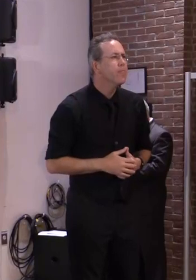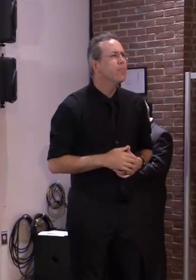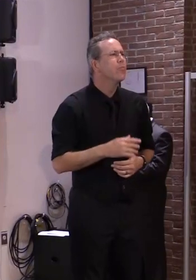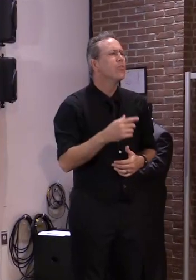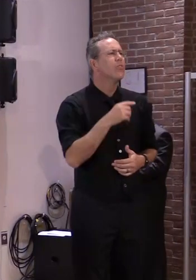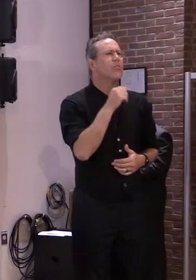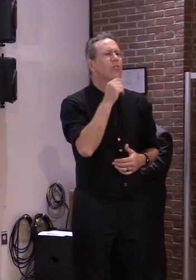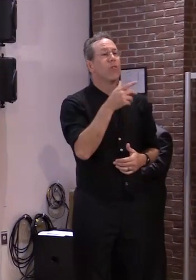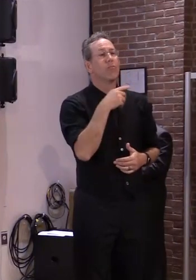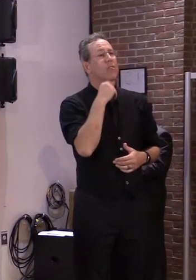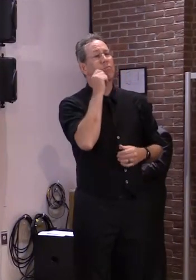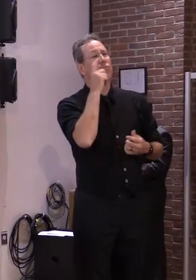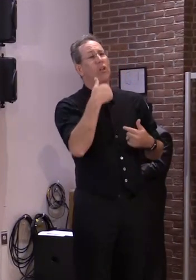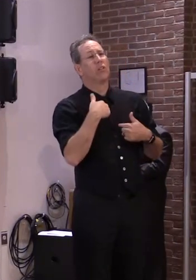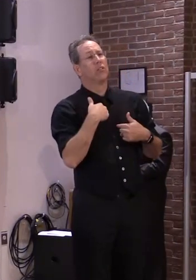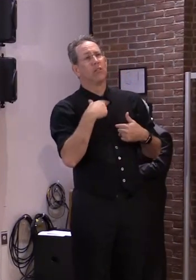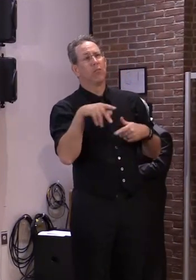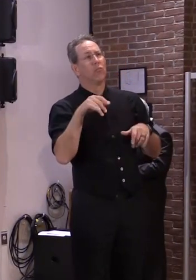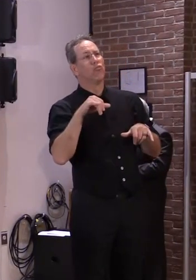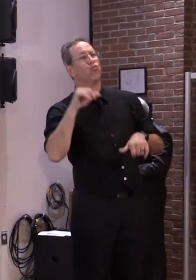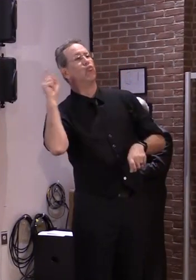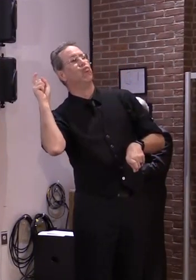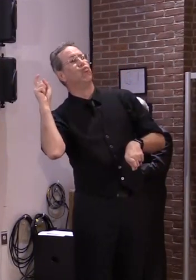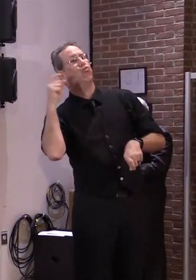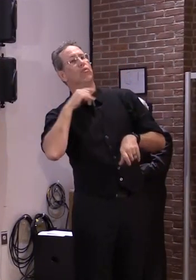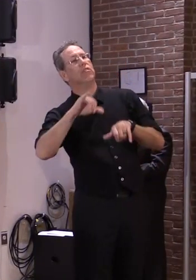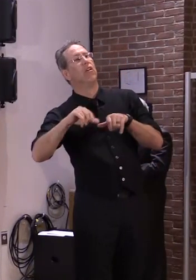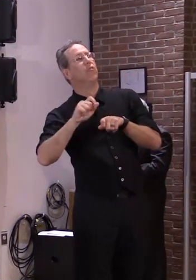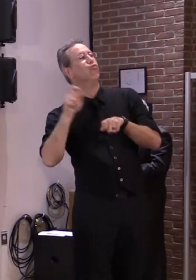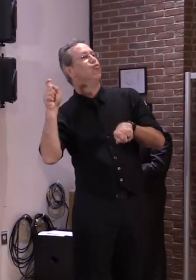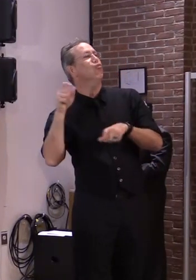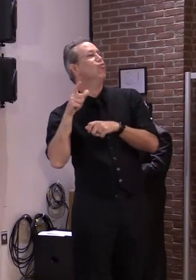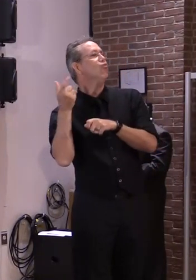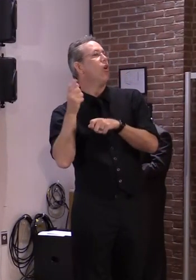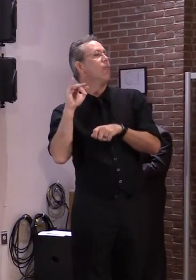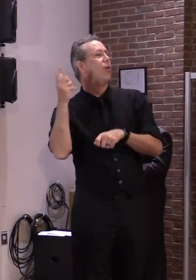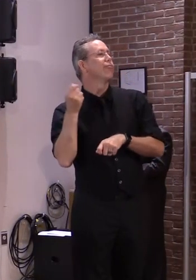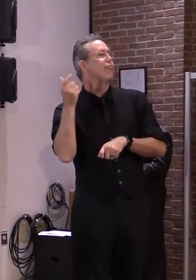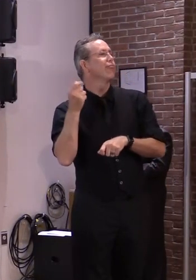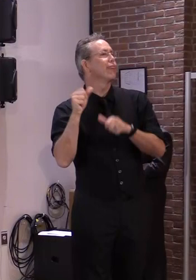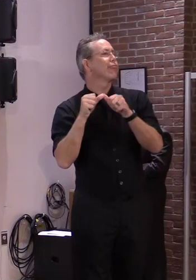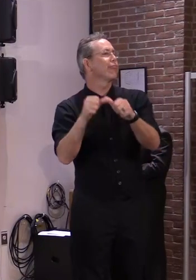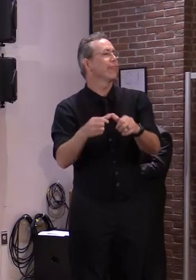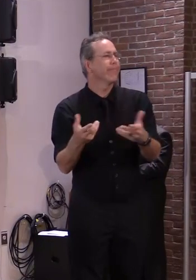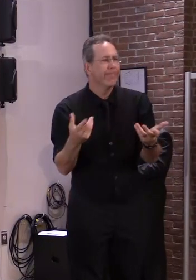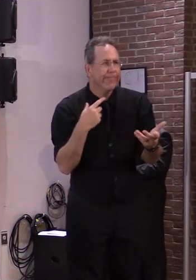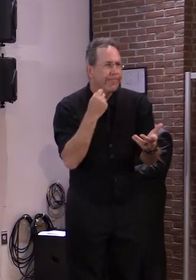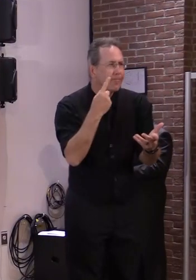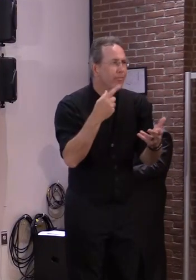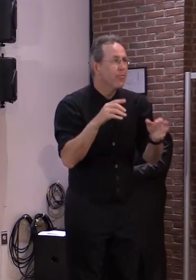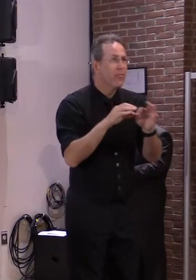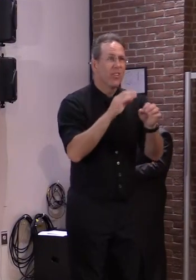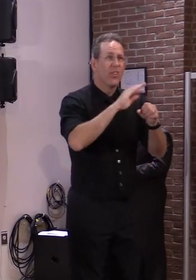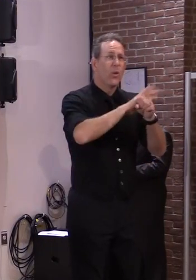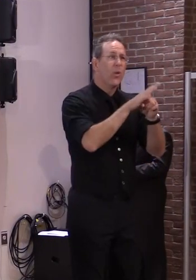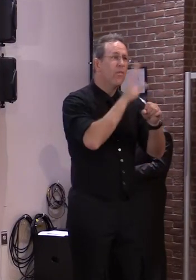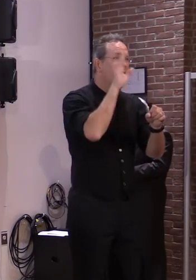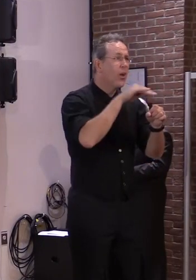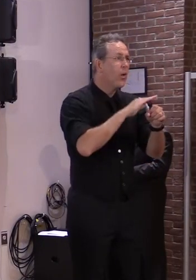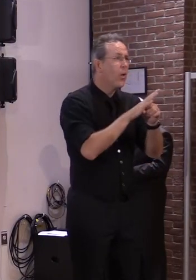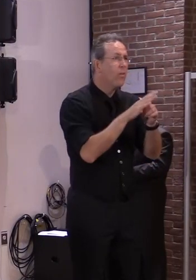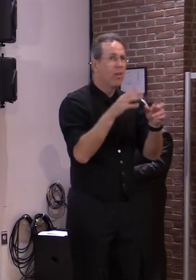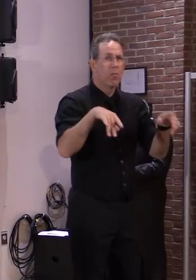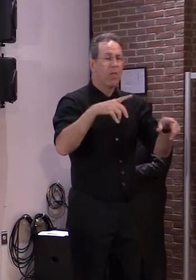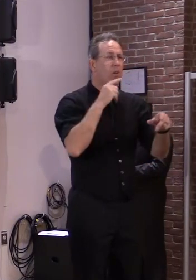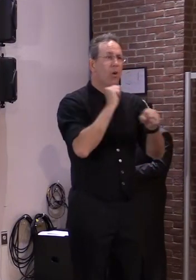before the pandemic, pre-pandemic, we had the lowest unemployment rate in the country. We also had more